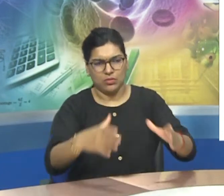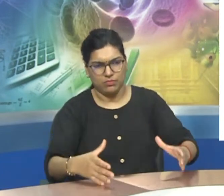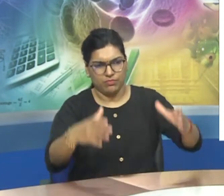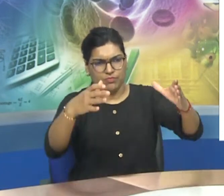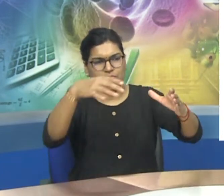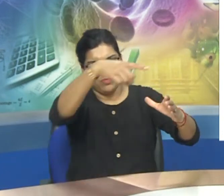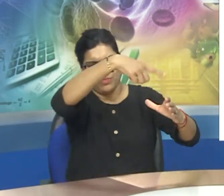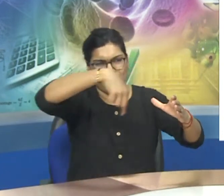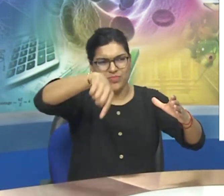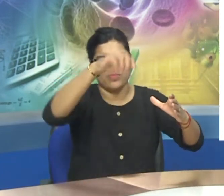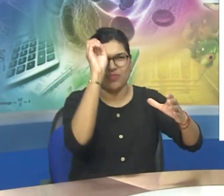Garbage.